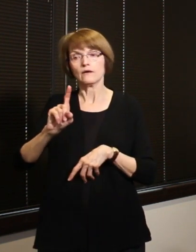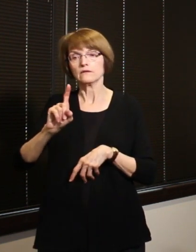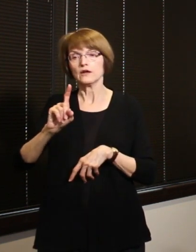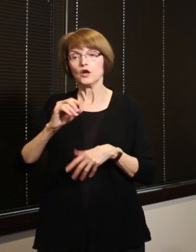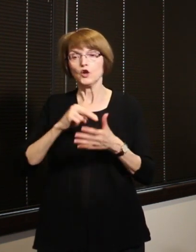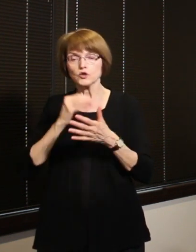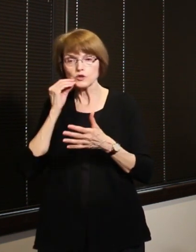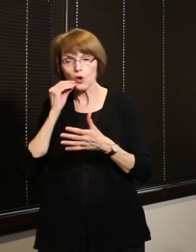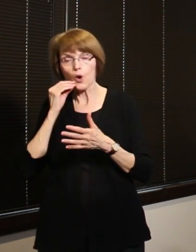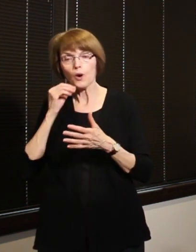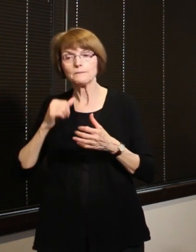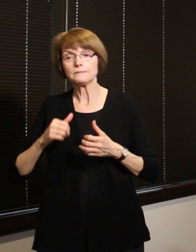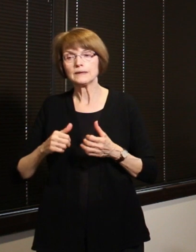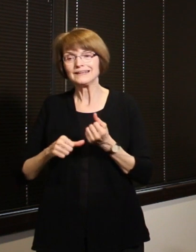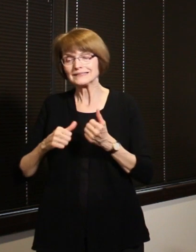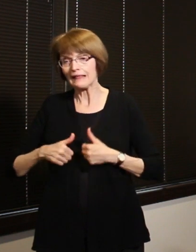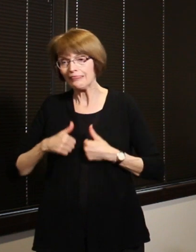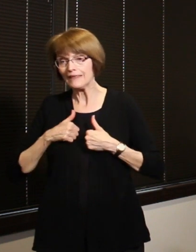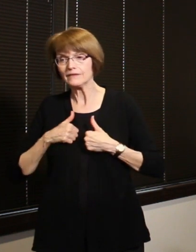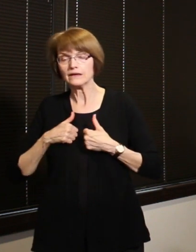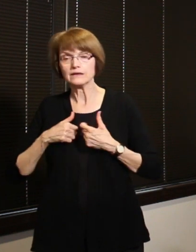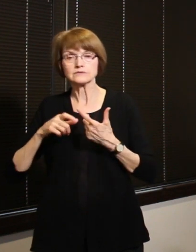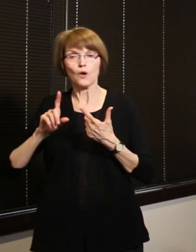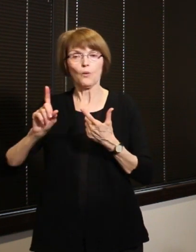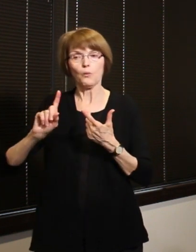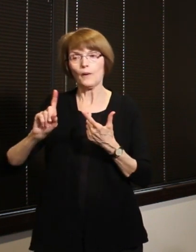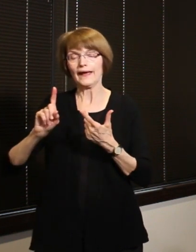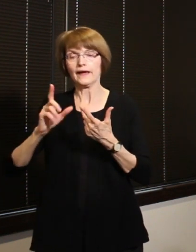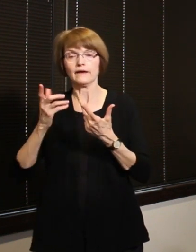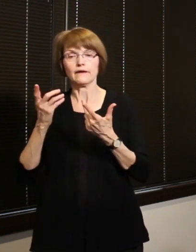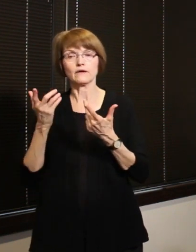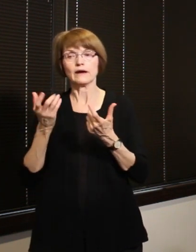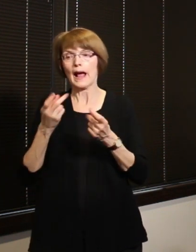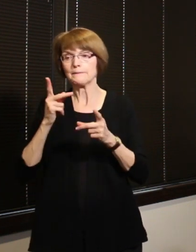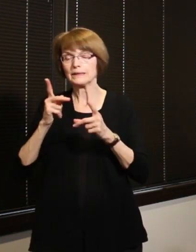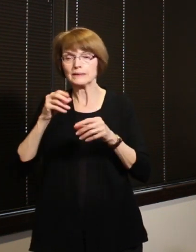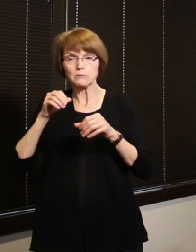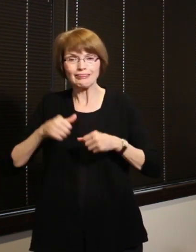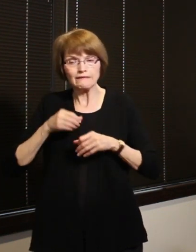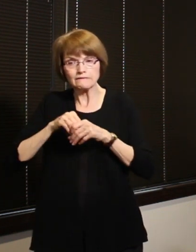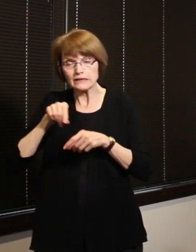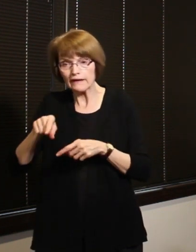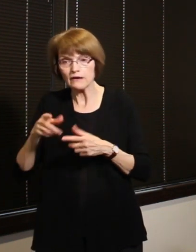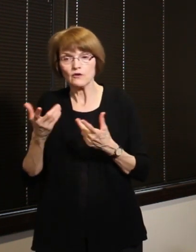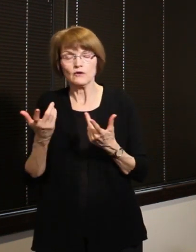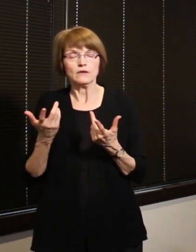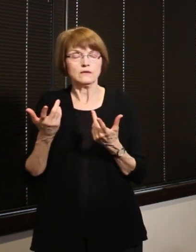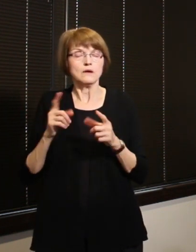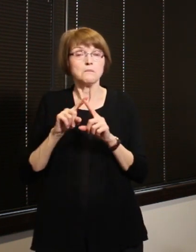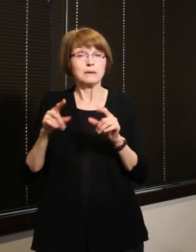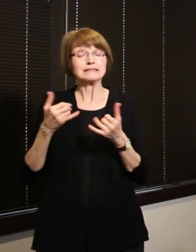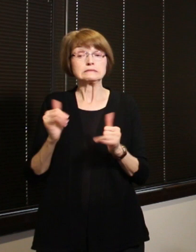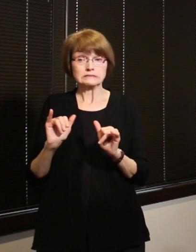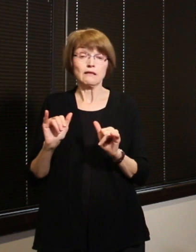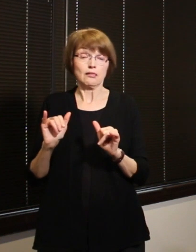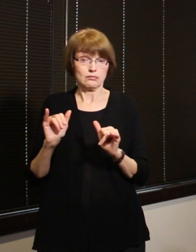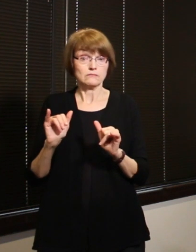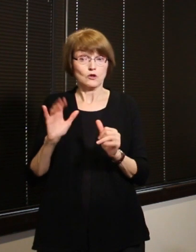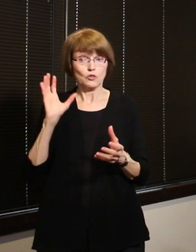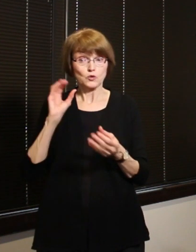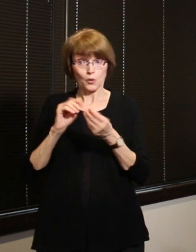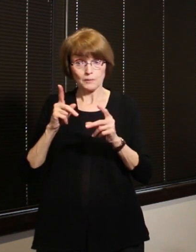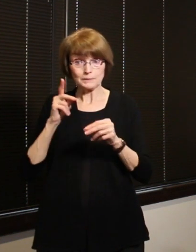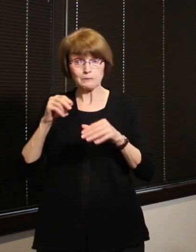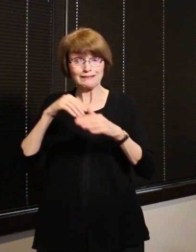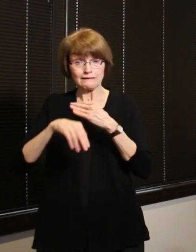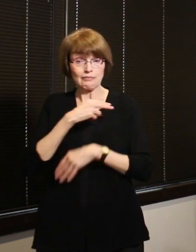to some of these nursing homes, things like that, on what their volume is. But overall, it makes up a significant